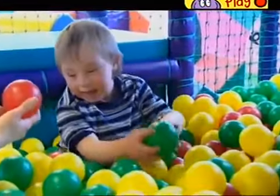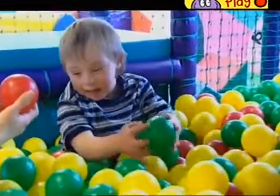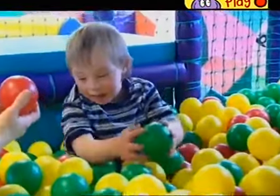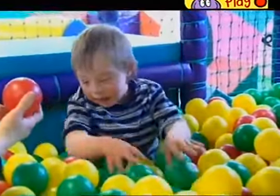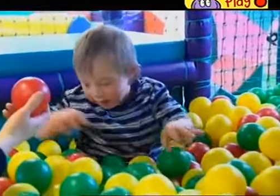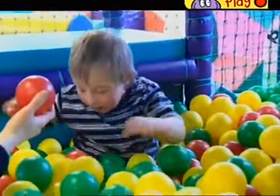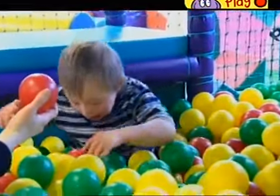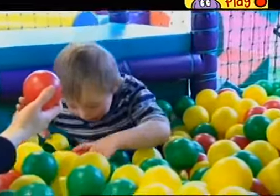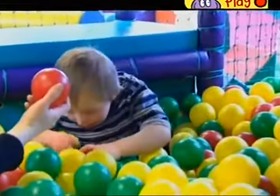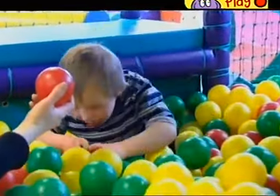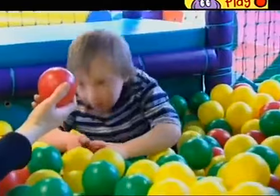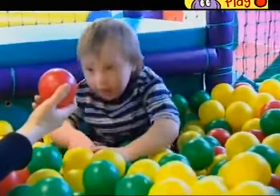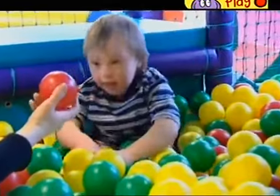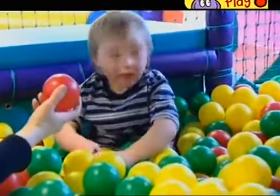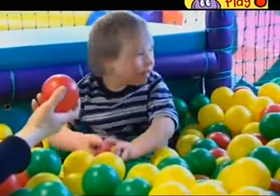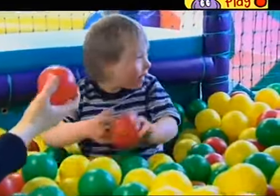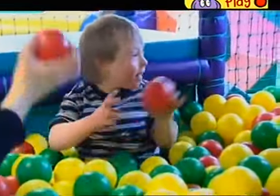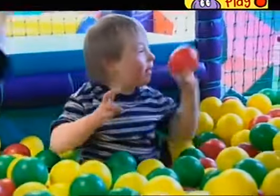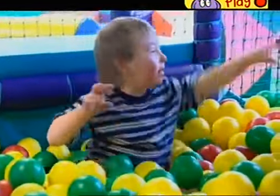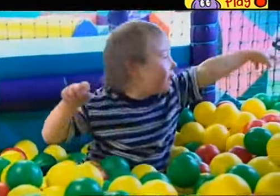That's it. Find a red ball.